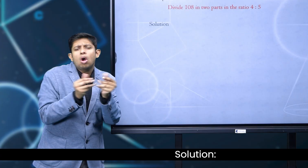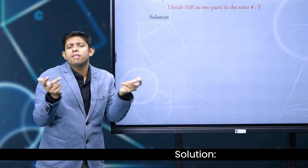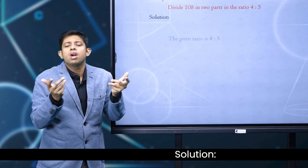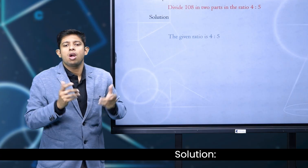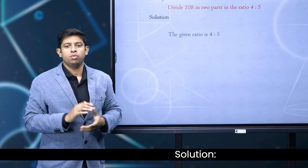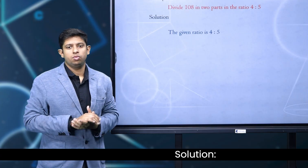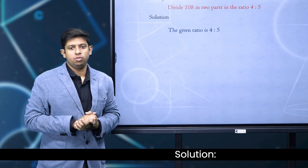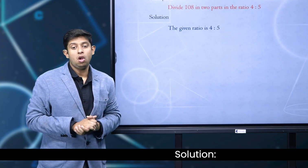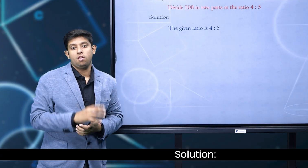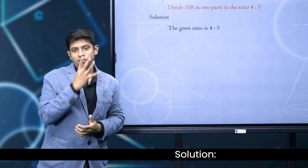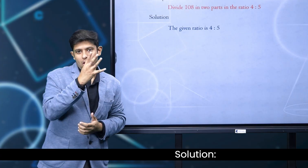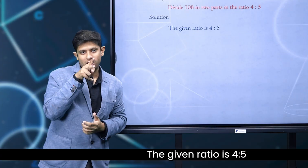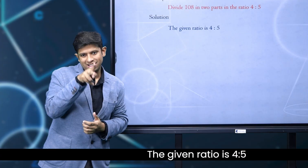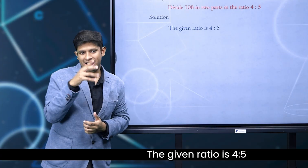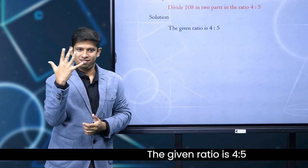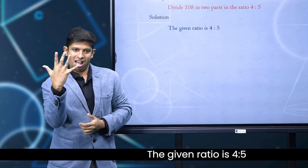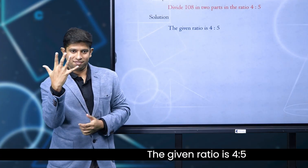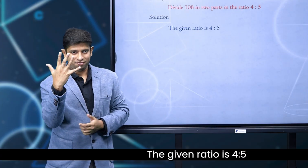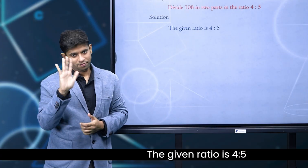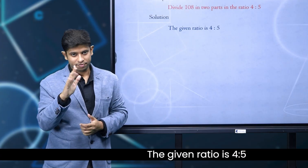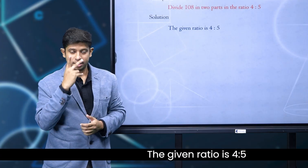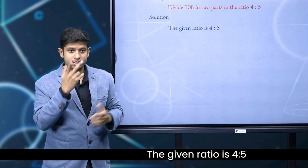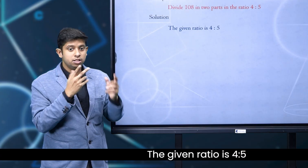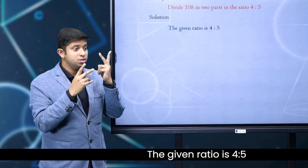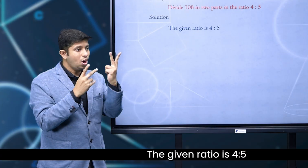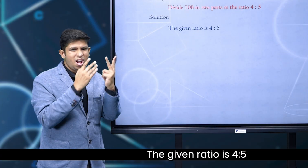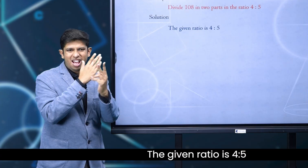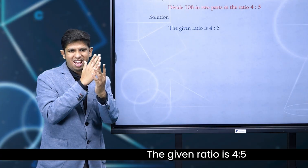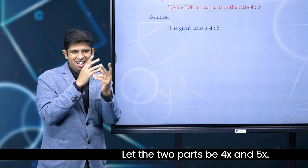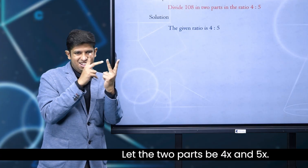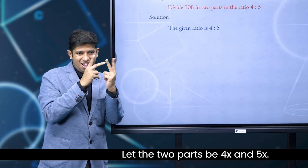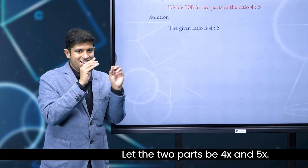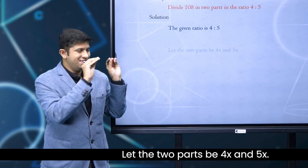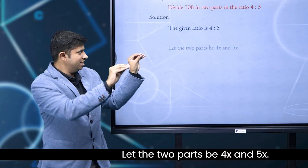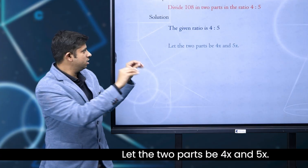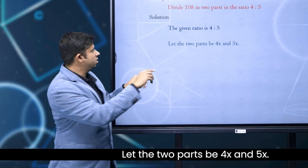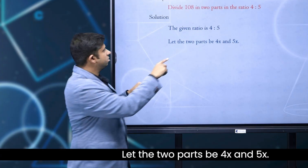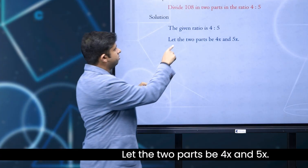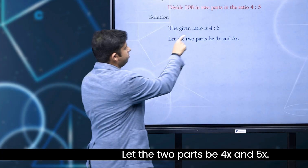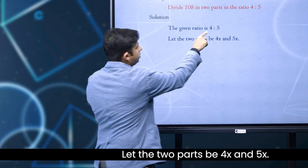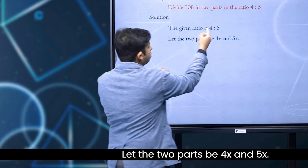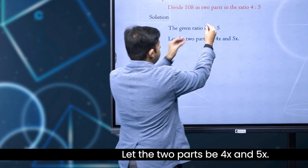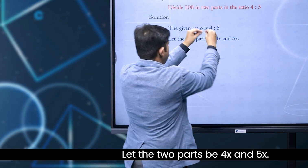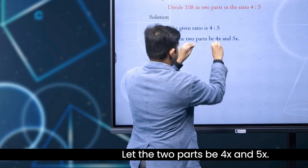Solution. The given ratio is 4:5. Let the two parts be 4x and